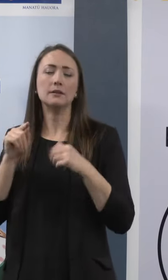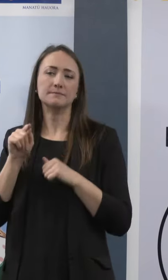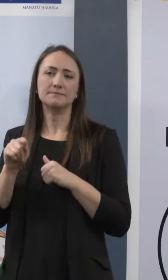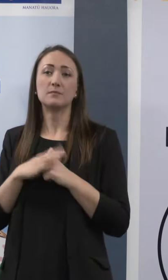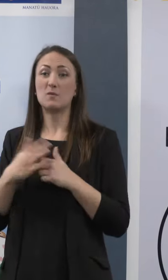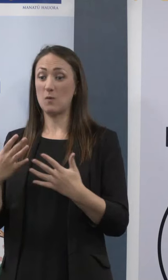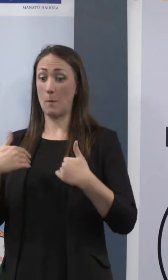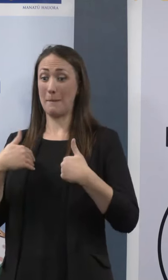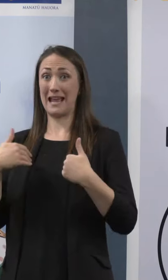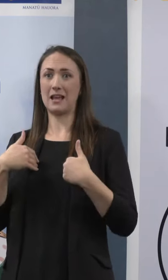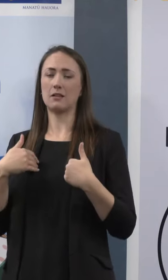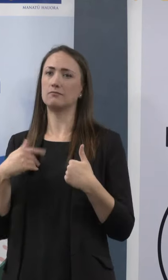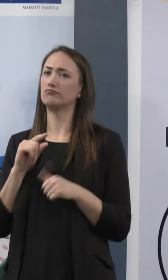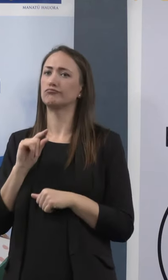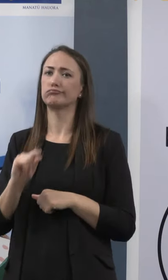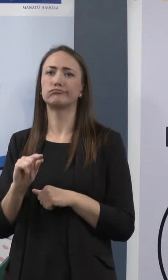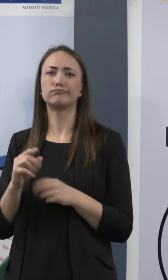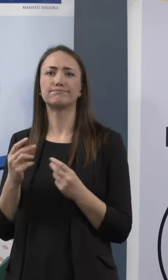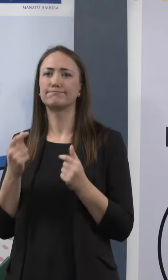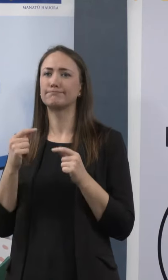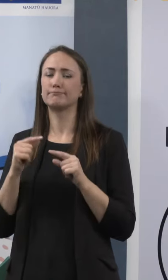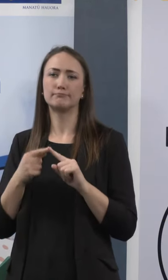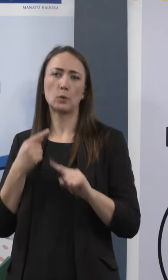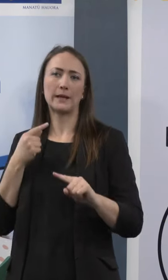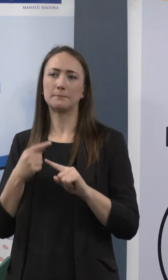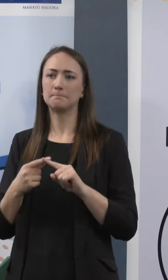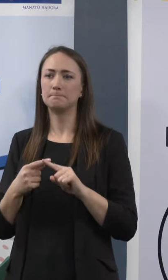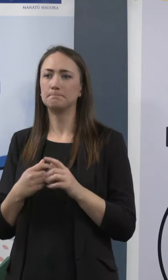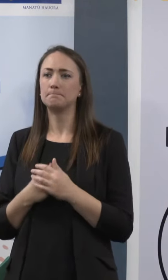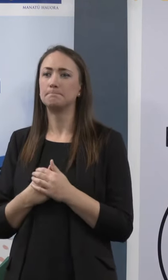mild illness and I was able to get back to New Zealand, which I'm very pleased with.